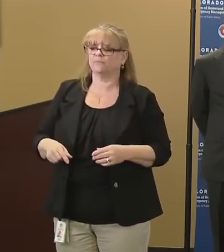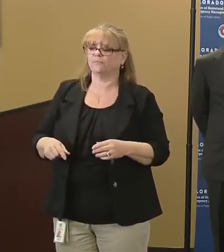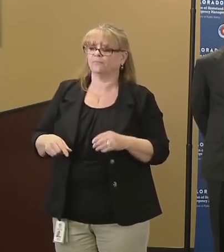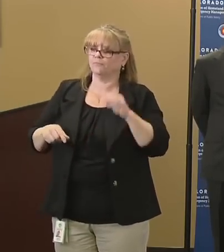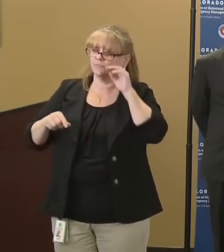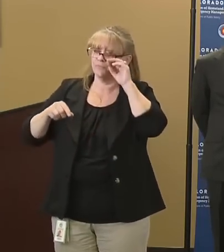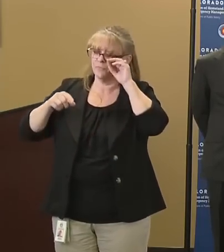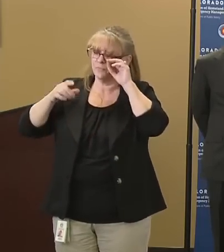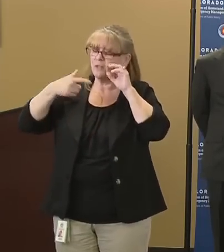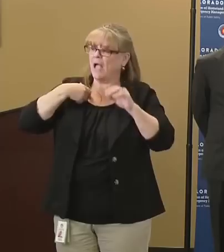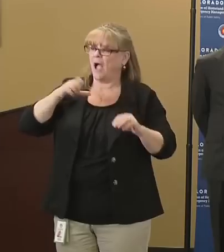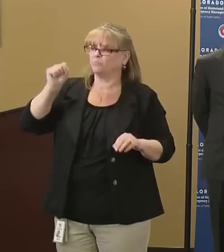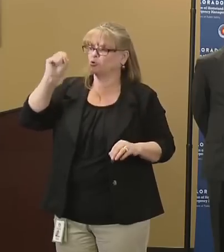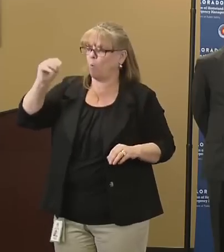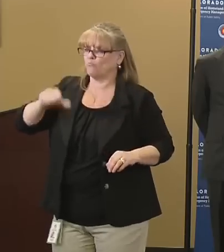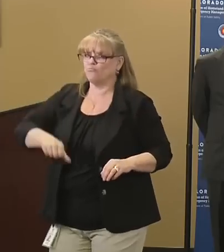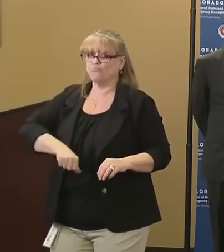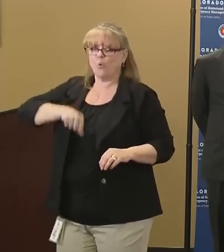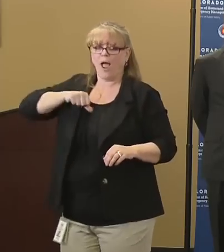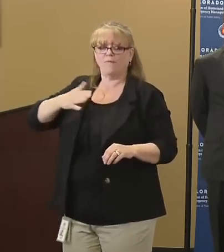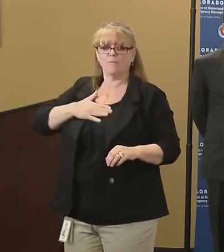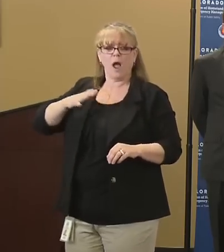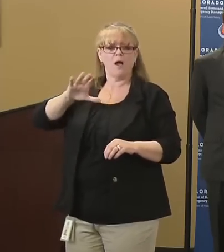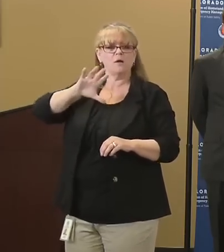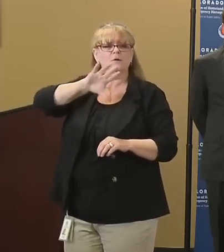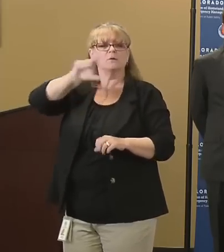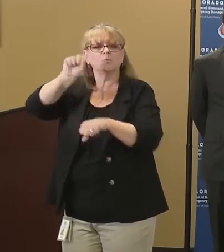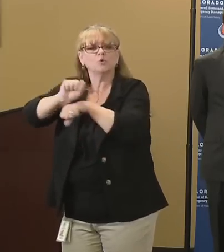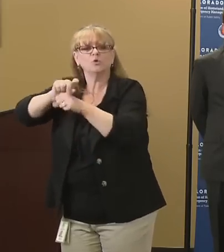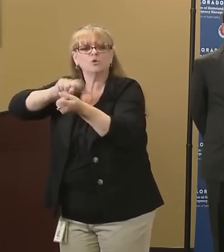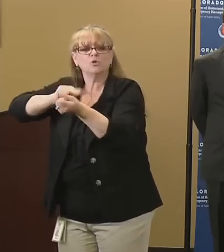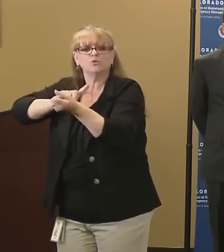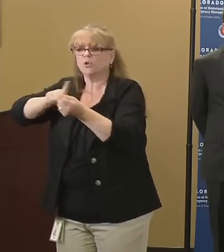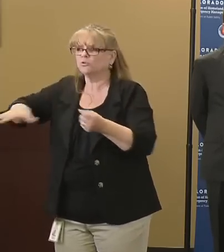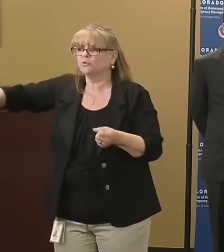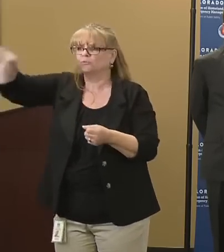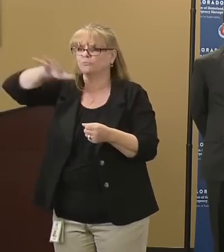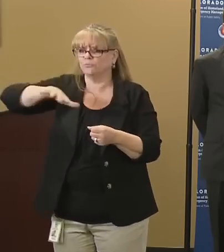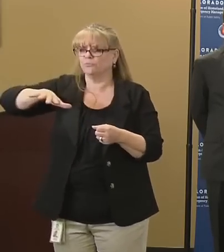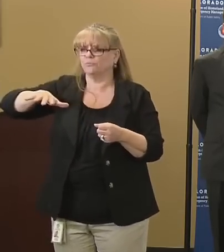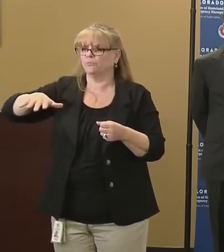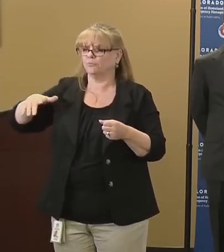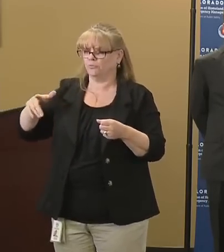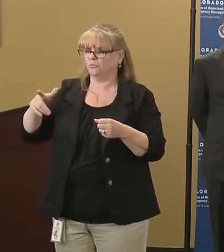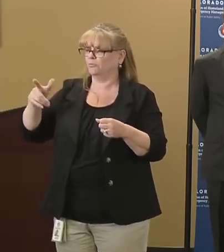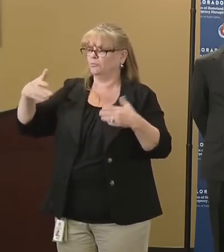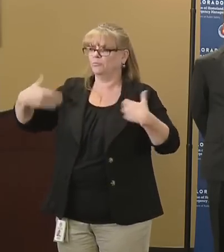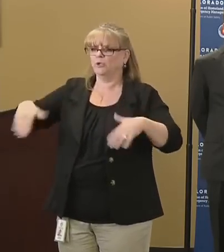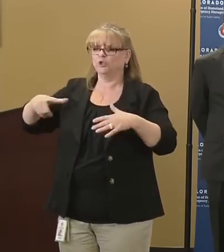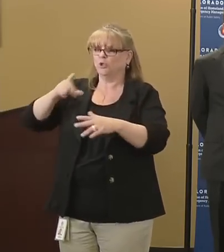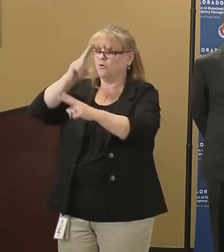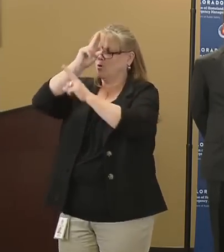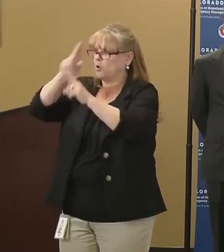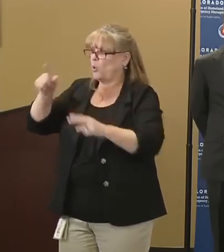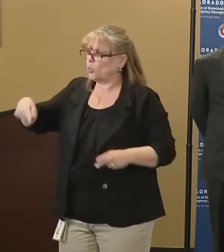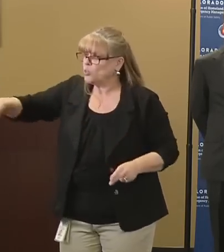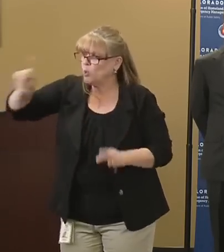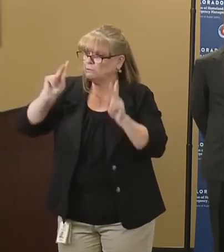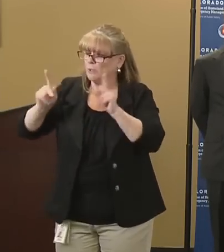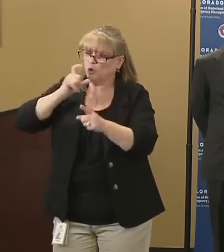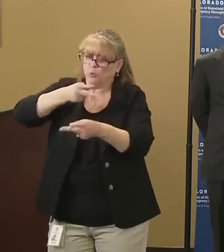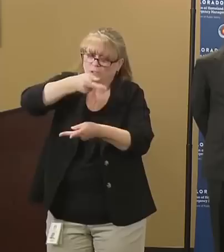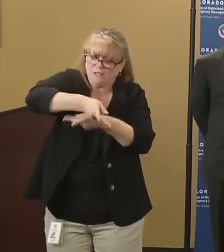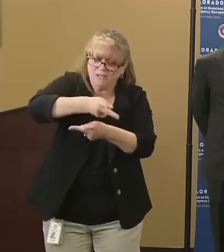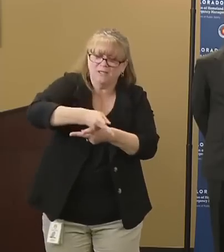daily basis. You'd be honored to witness their extraordinary efforts to care for our sickest patients. They're working long